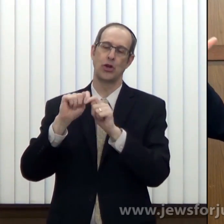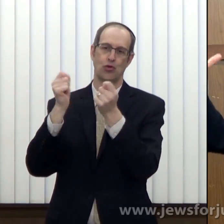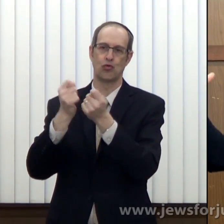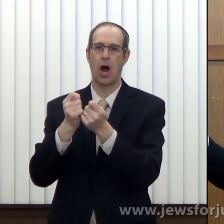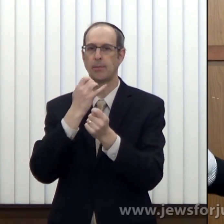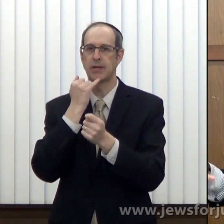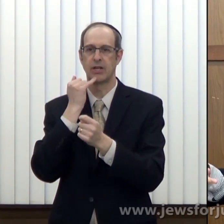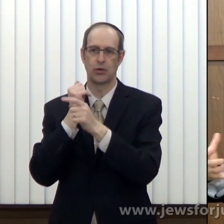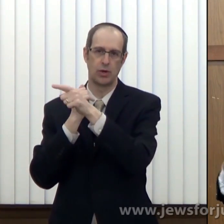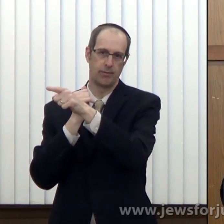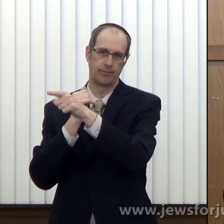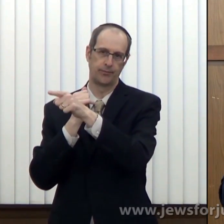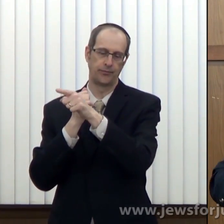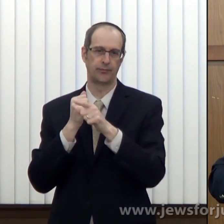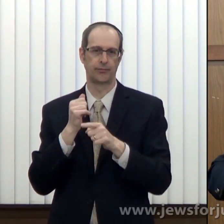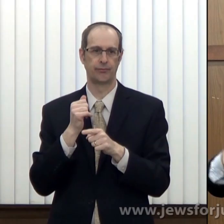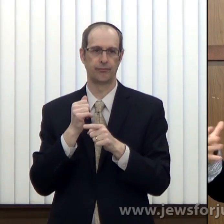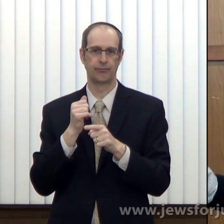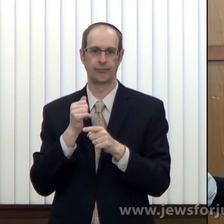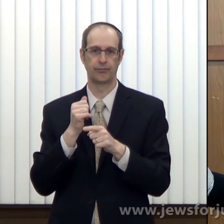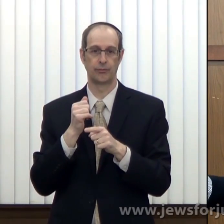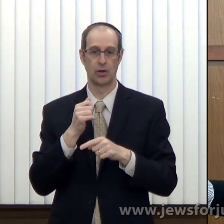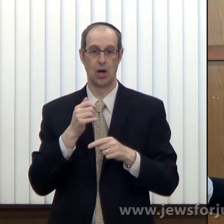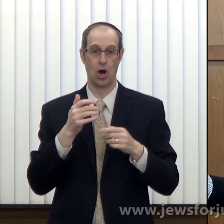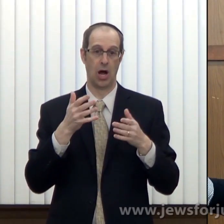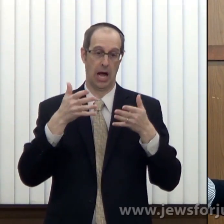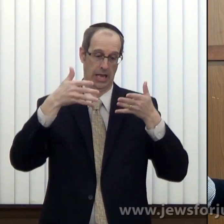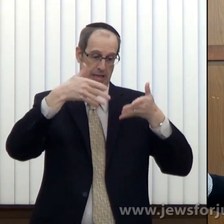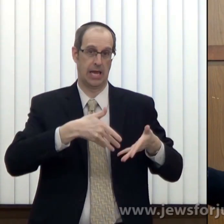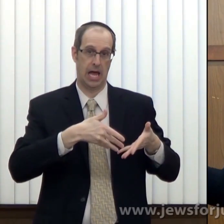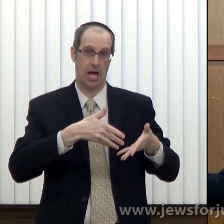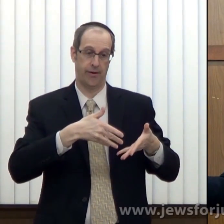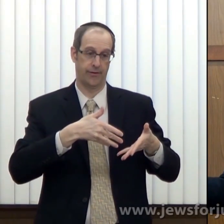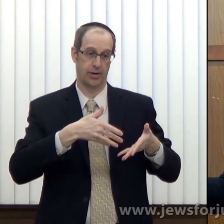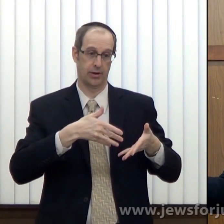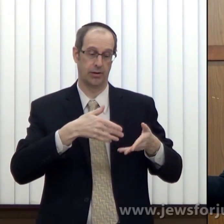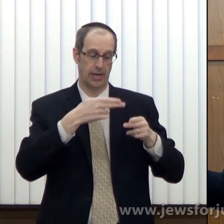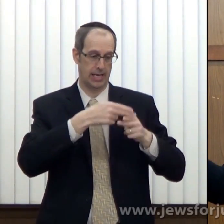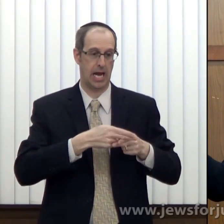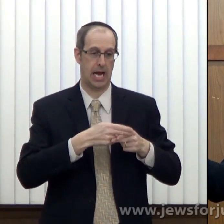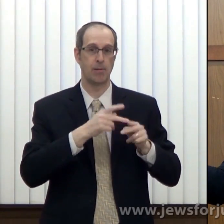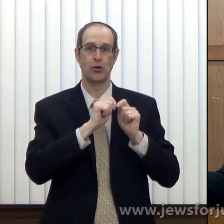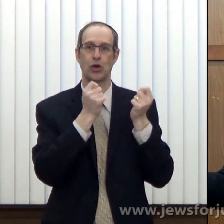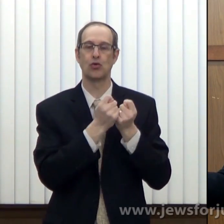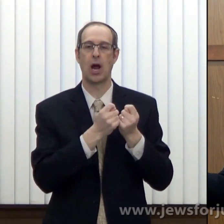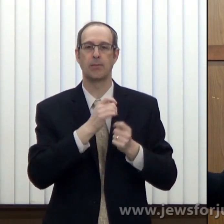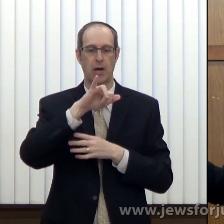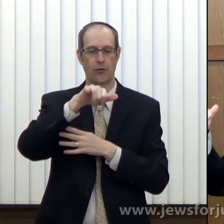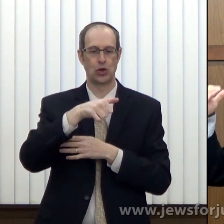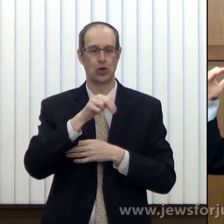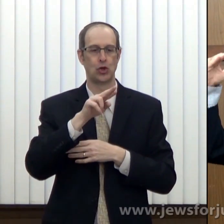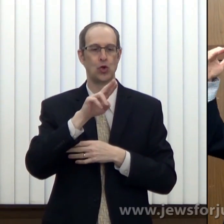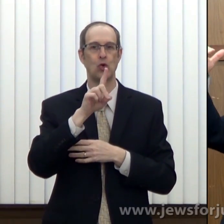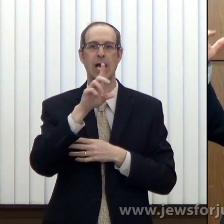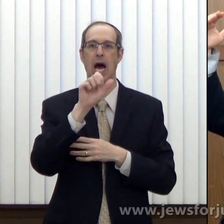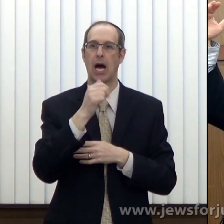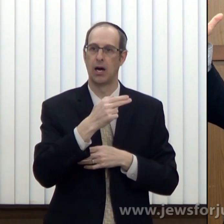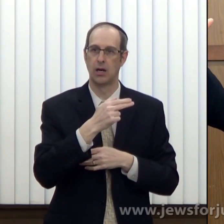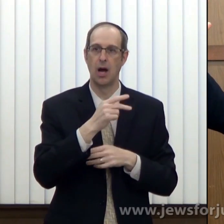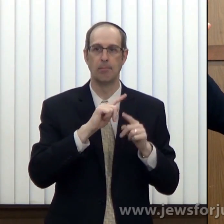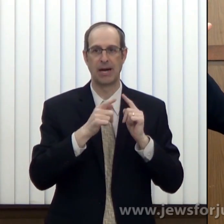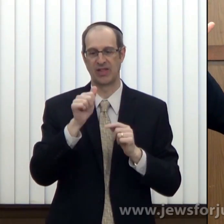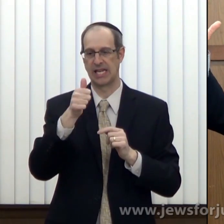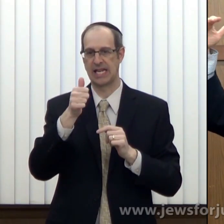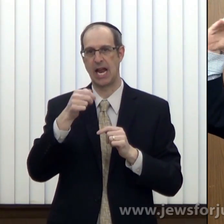Israel, right? The ones that remained, we are from what's called the tribes of Judah, the kingdom of Judah. But the 10